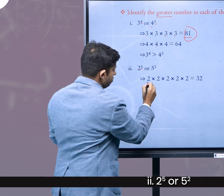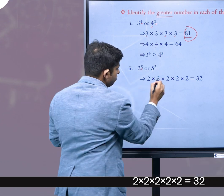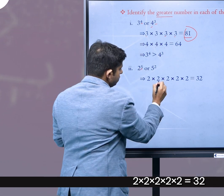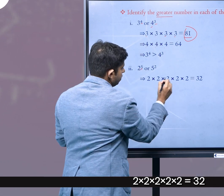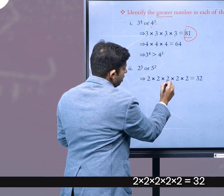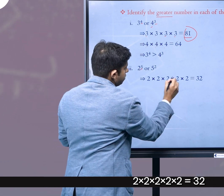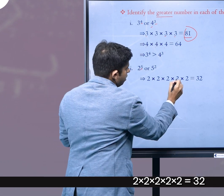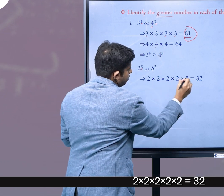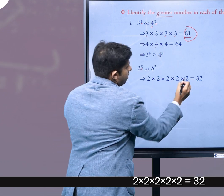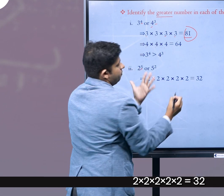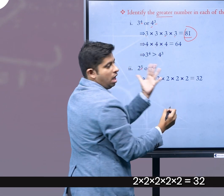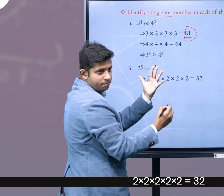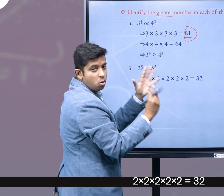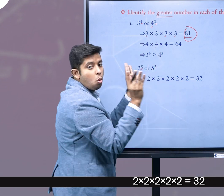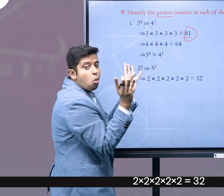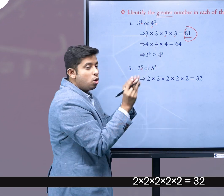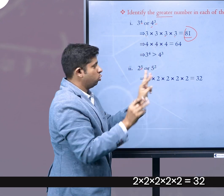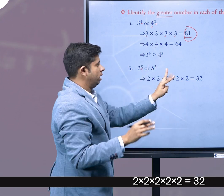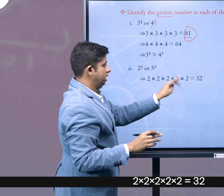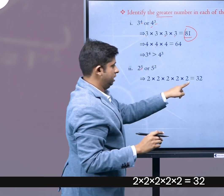2 into 2 into 2 into 2 into 2, which is equal to 32.